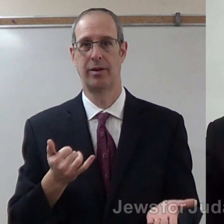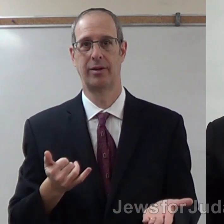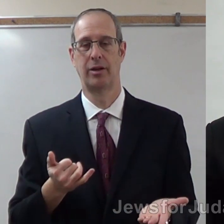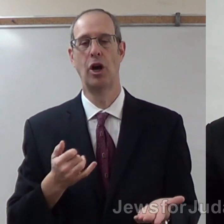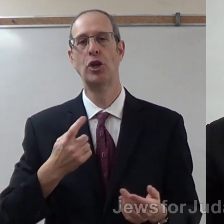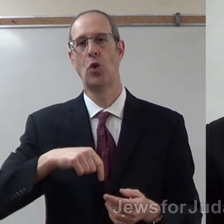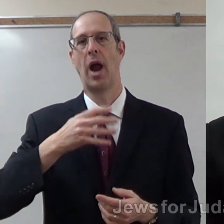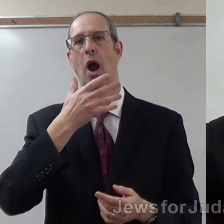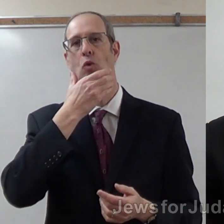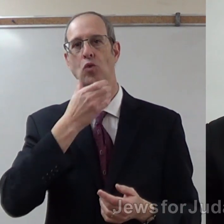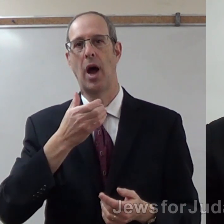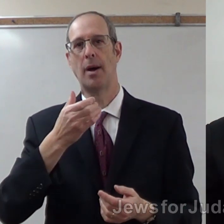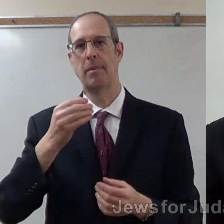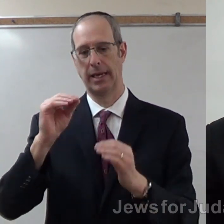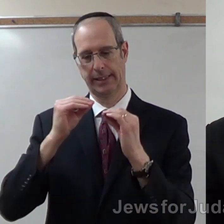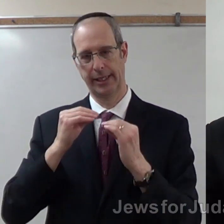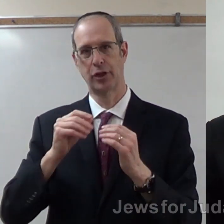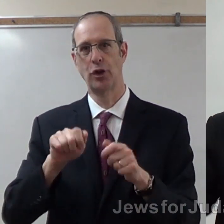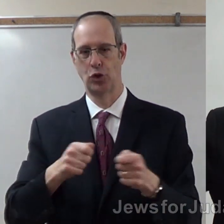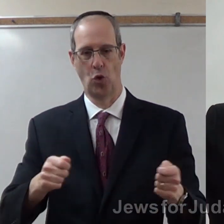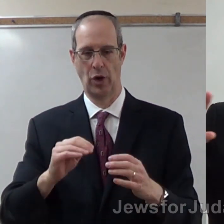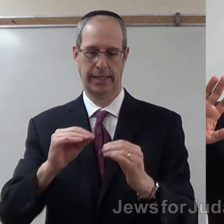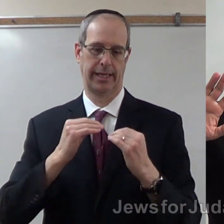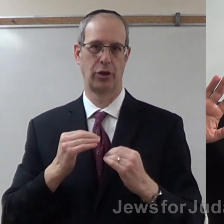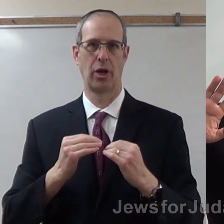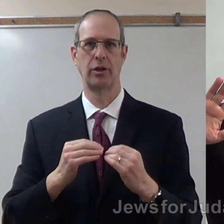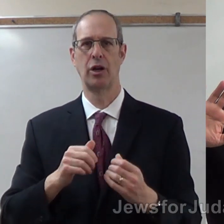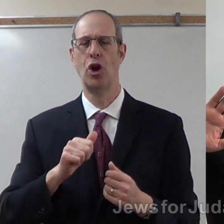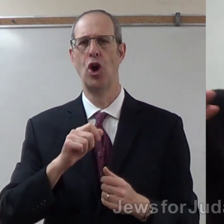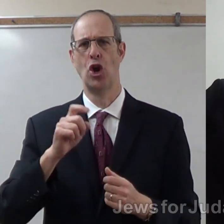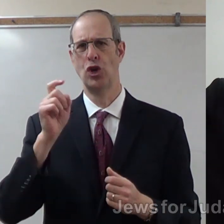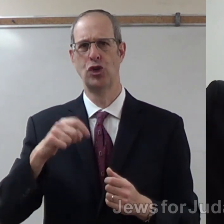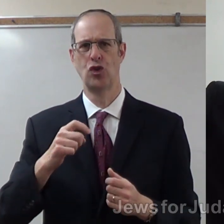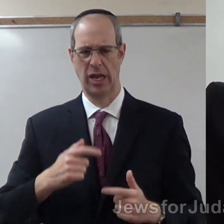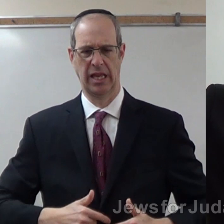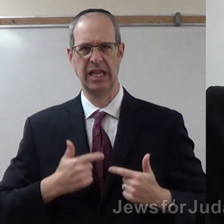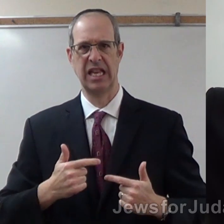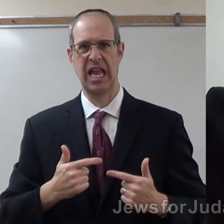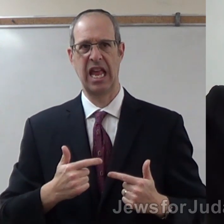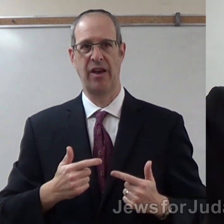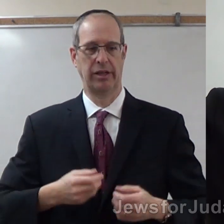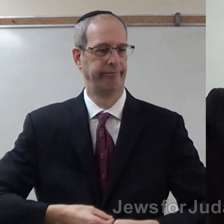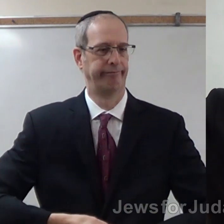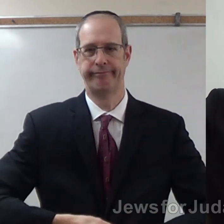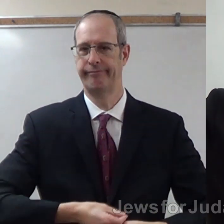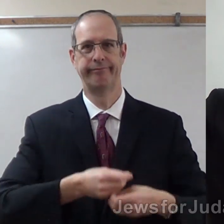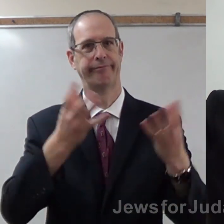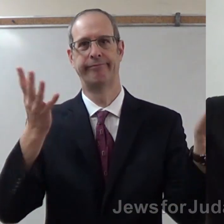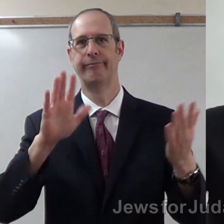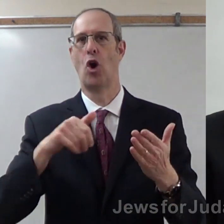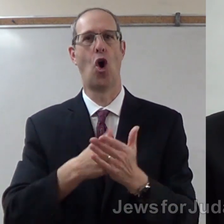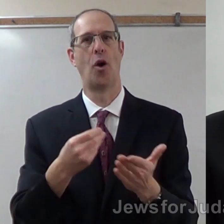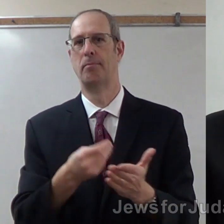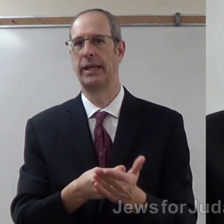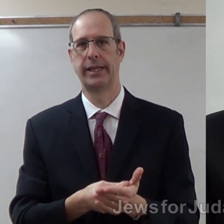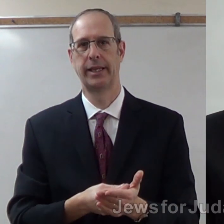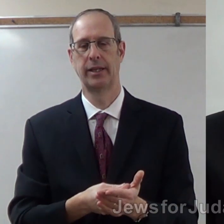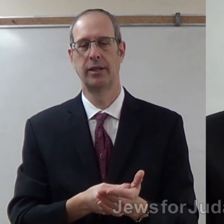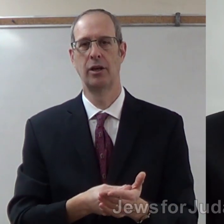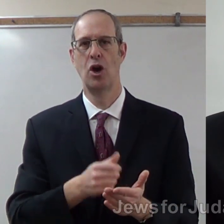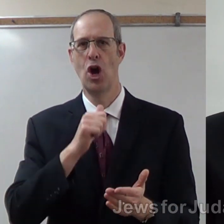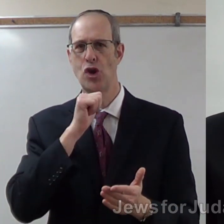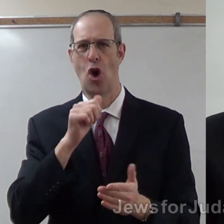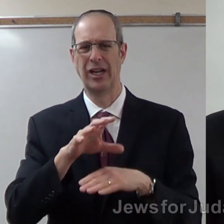our rabbis teach us, the Torah teaches us, don't be so generous that you give everything away. Don't be